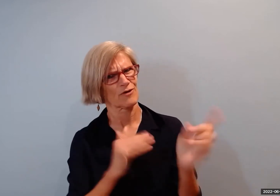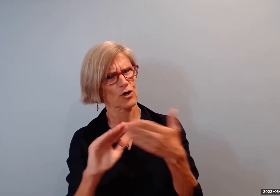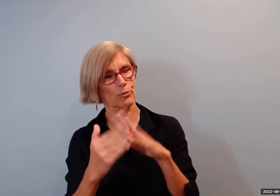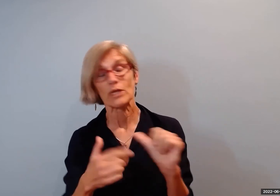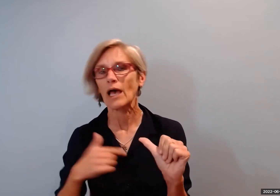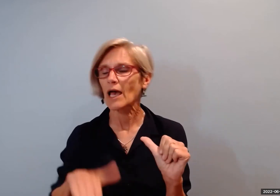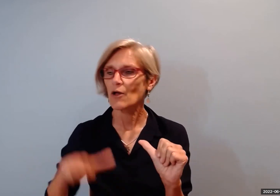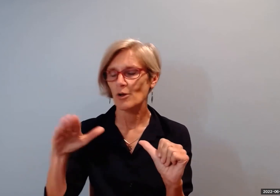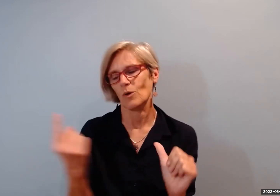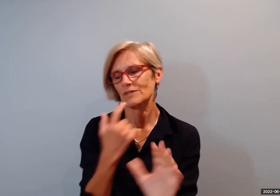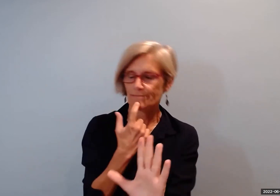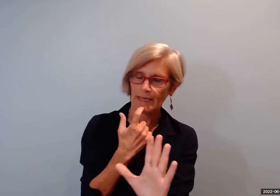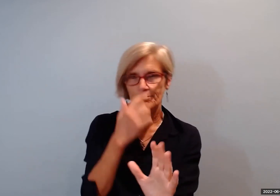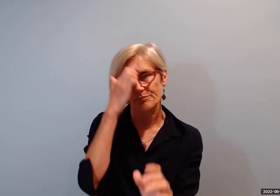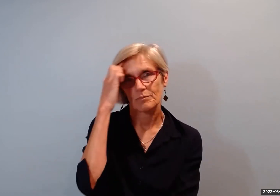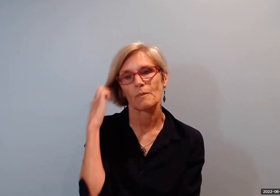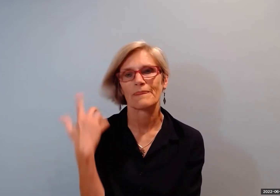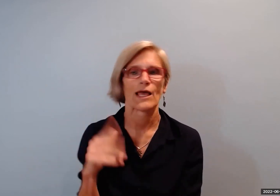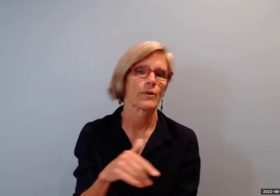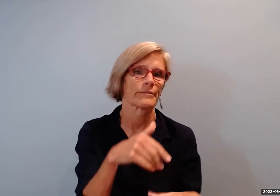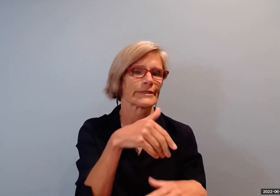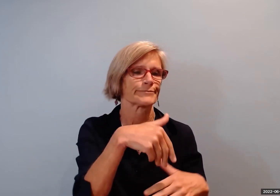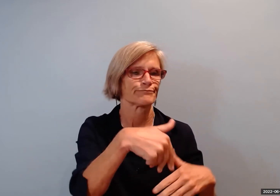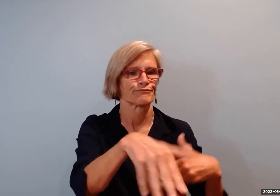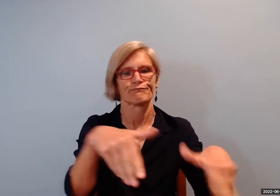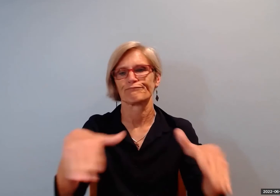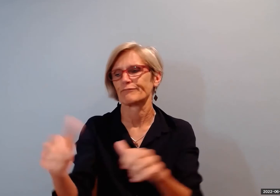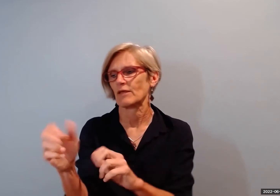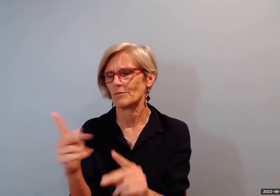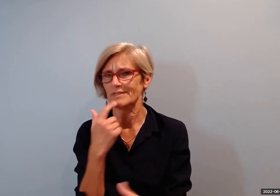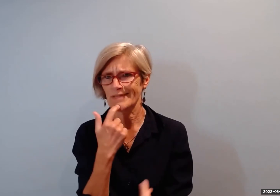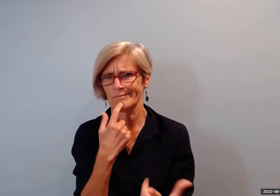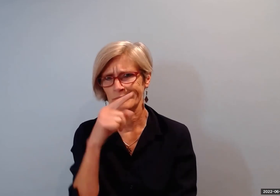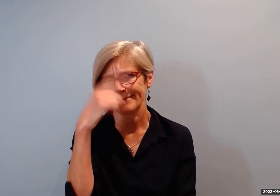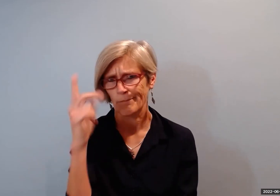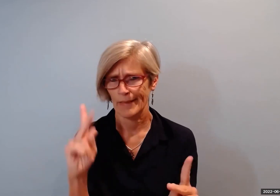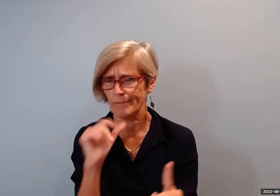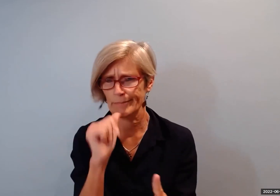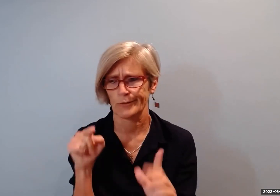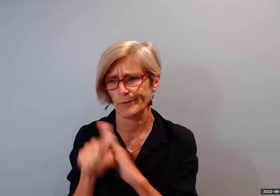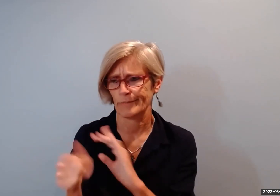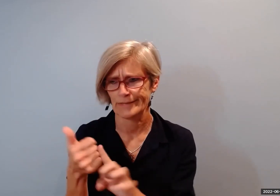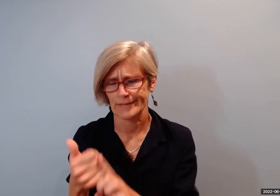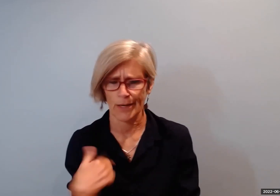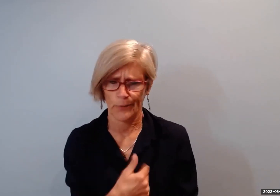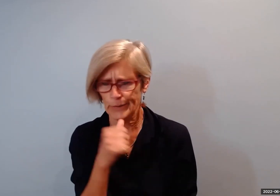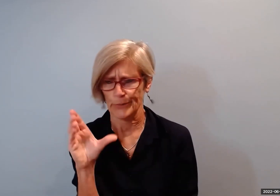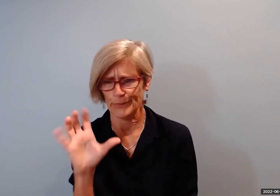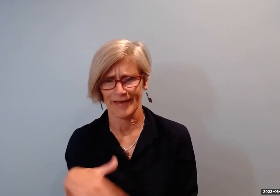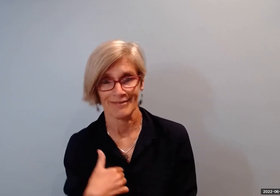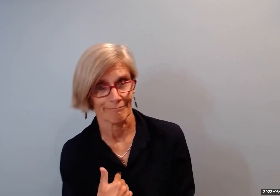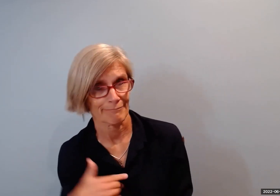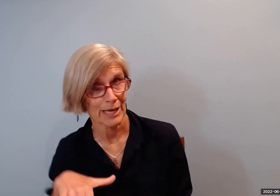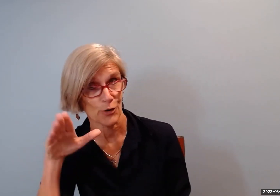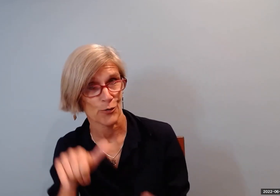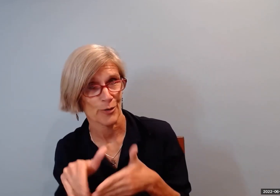always said, and I don't want to be dismissive of anyone, but we always said, hey, Black people don't commit suicide. Like, we don't commit suicide, I mean,